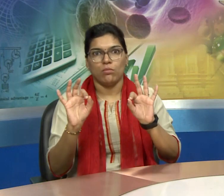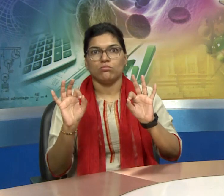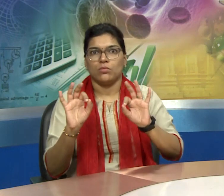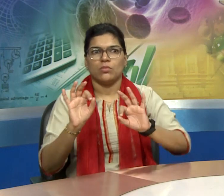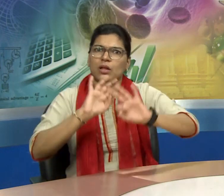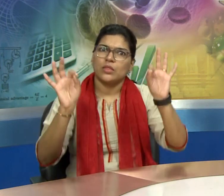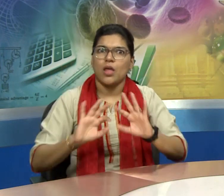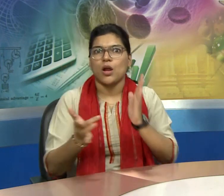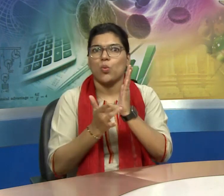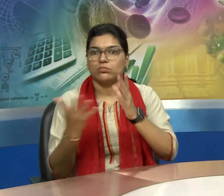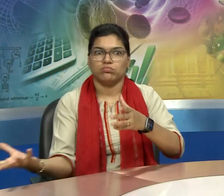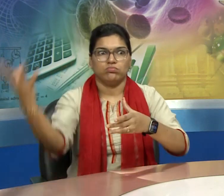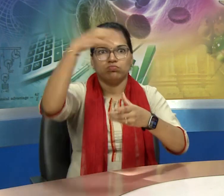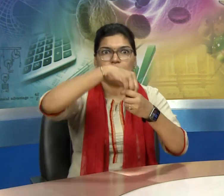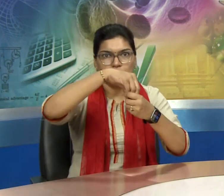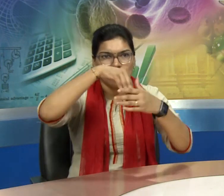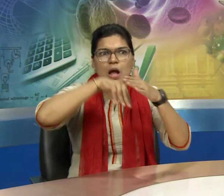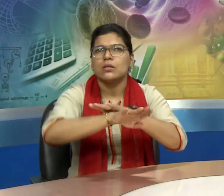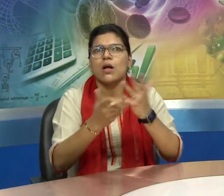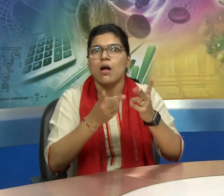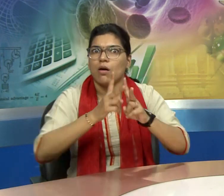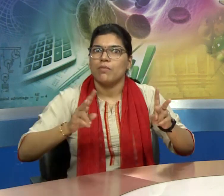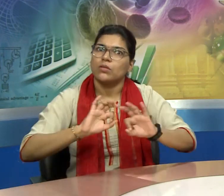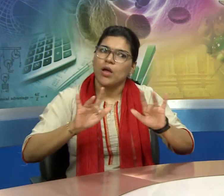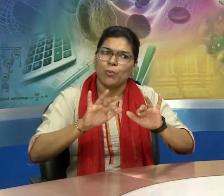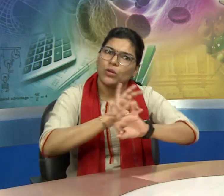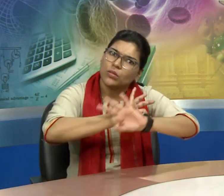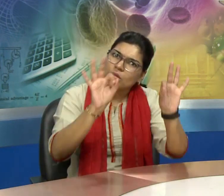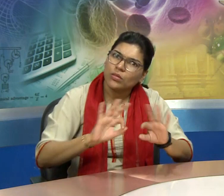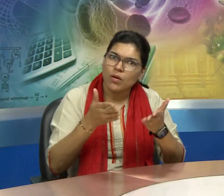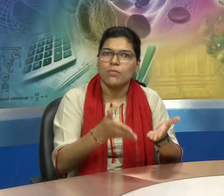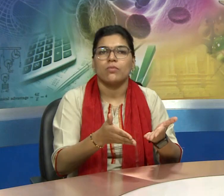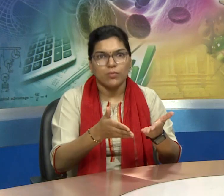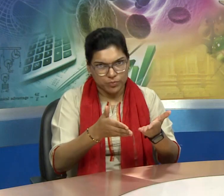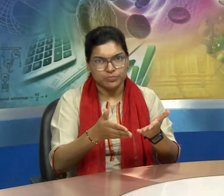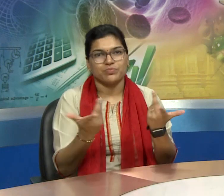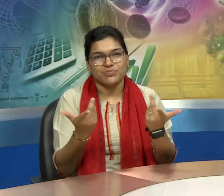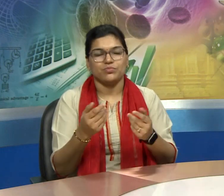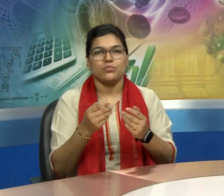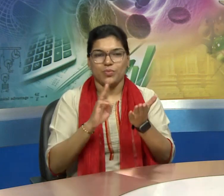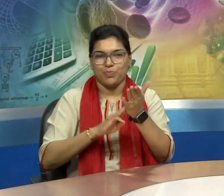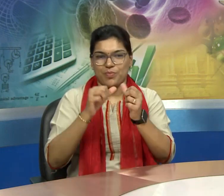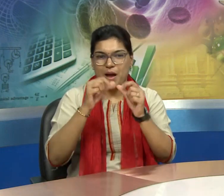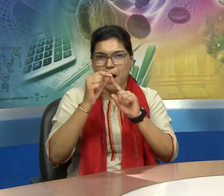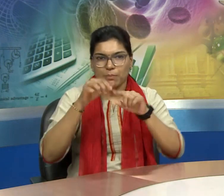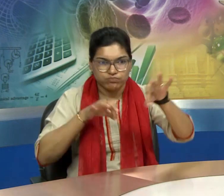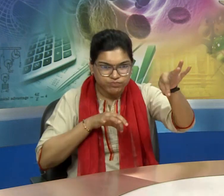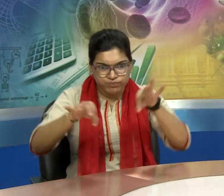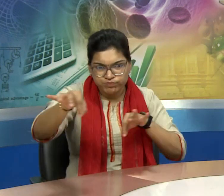much work which earlier we were doing without technology. Like nowadays we are